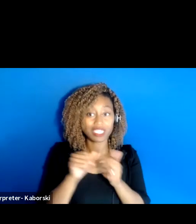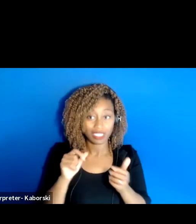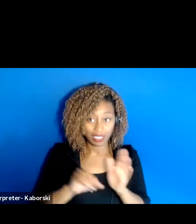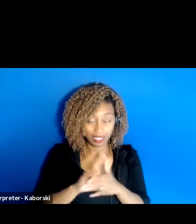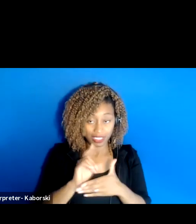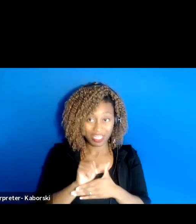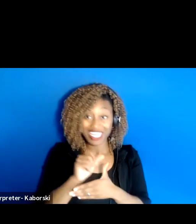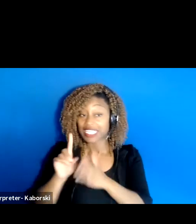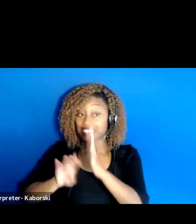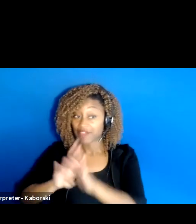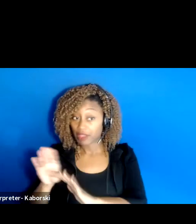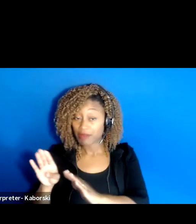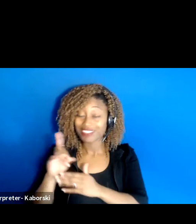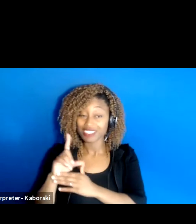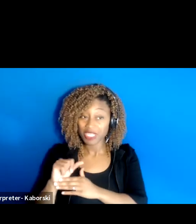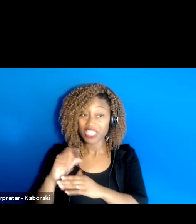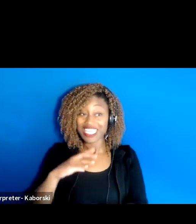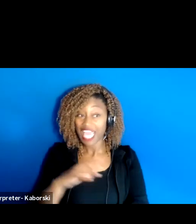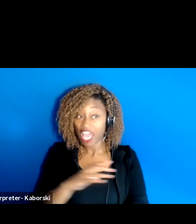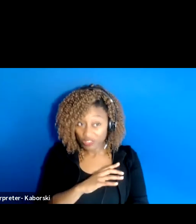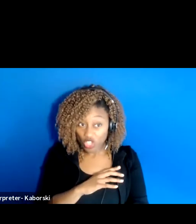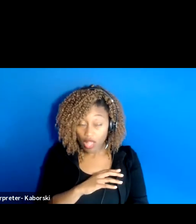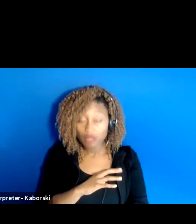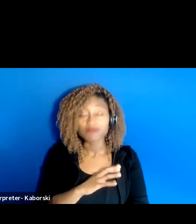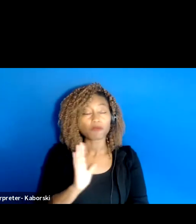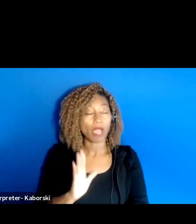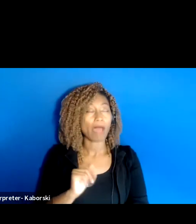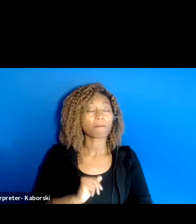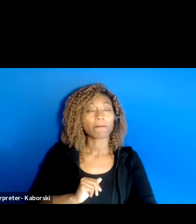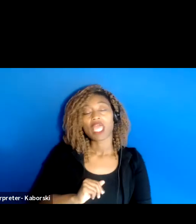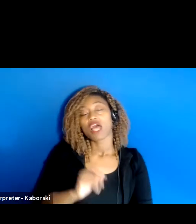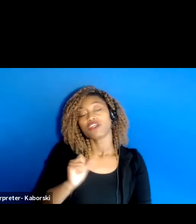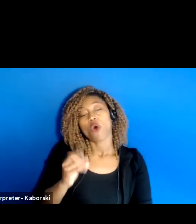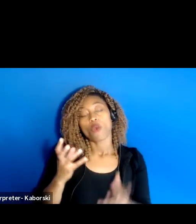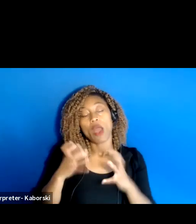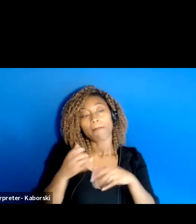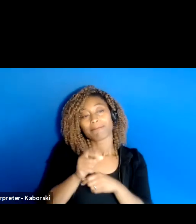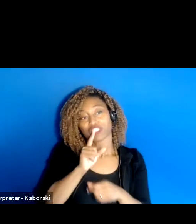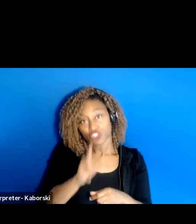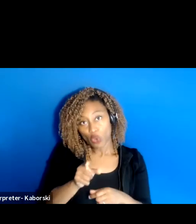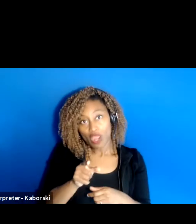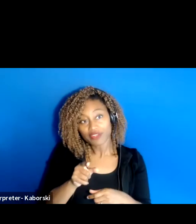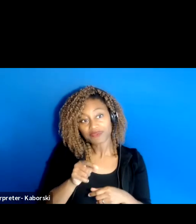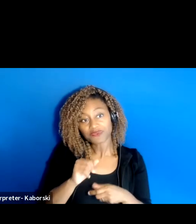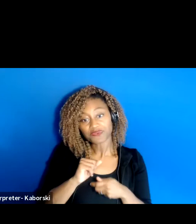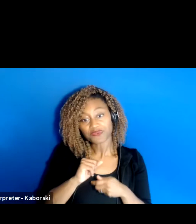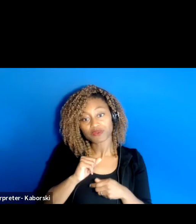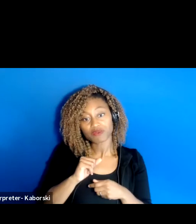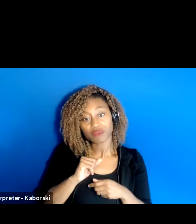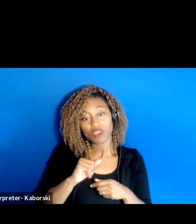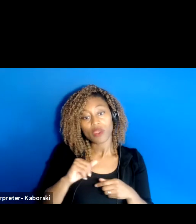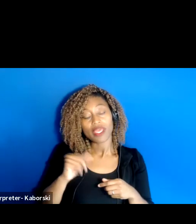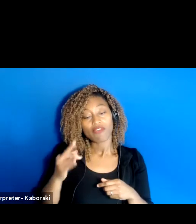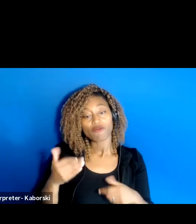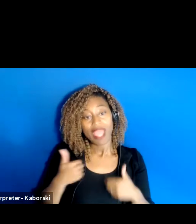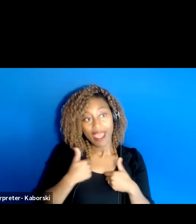Developmental Disabilities Council. So making sure that where we have similar priorities